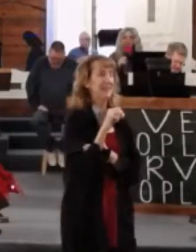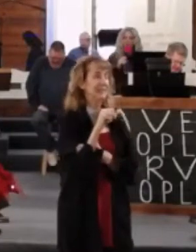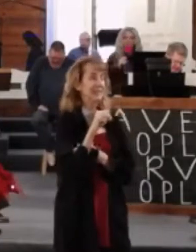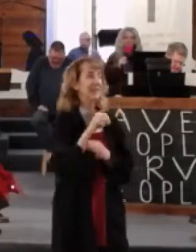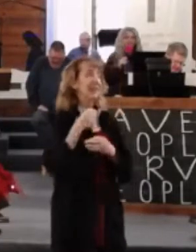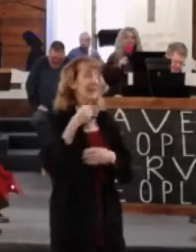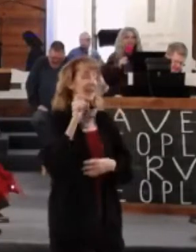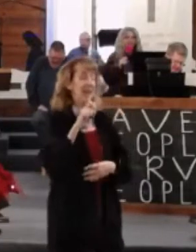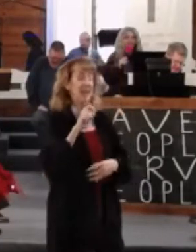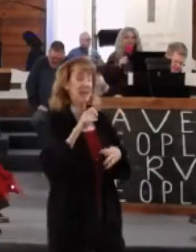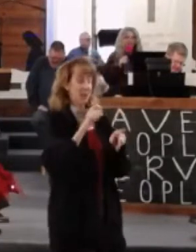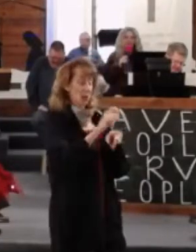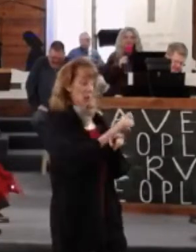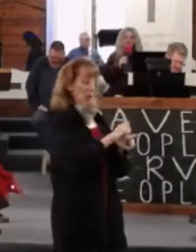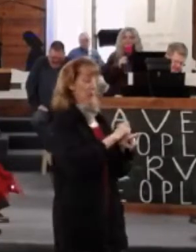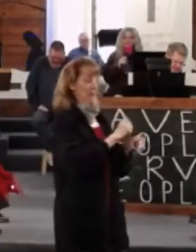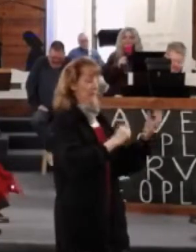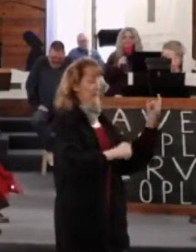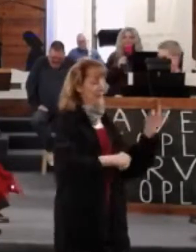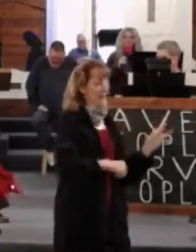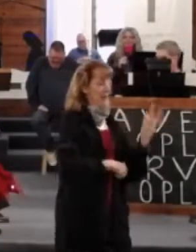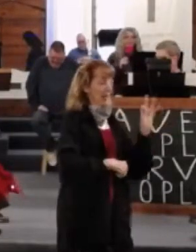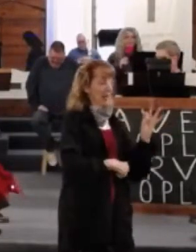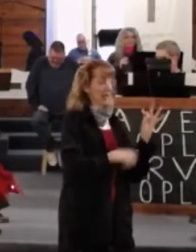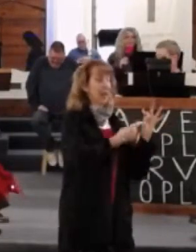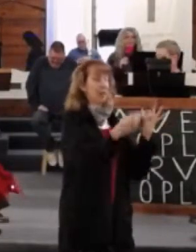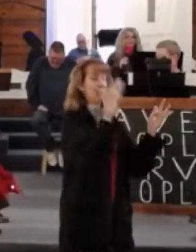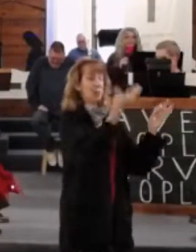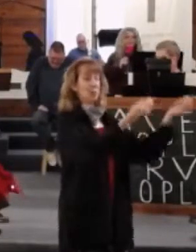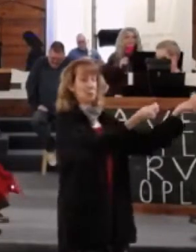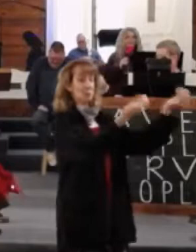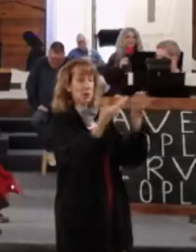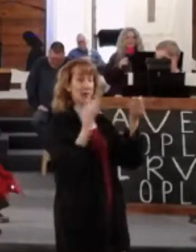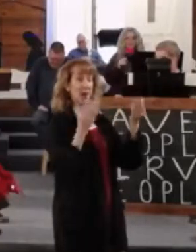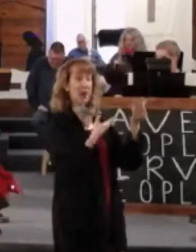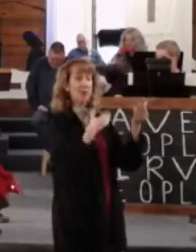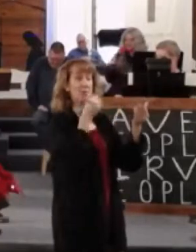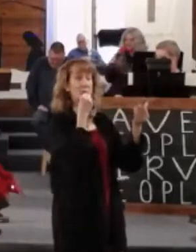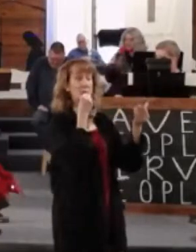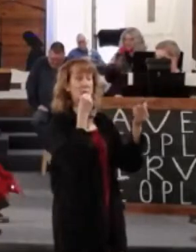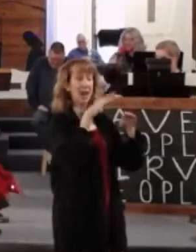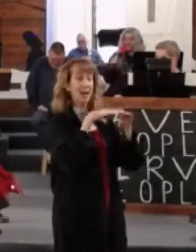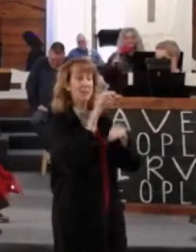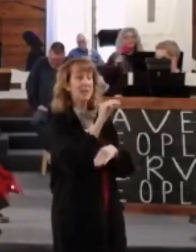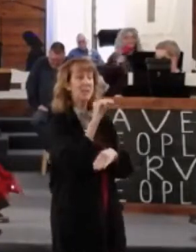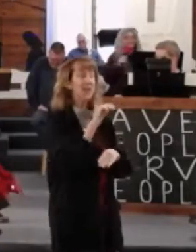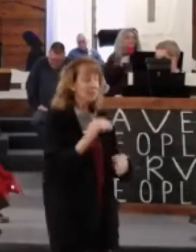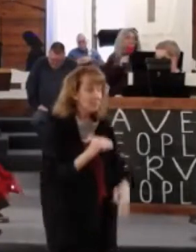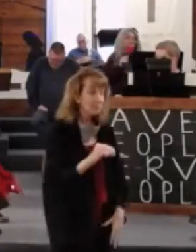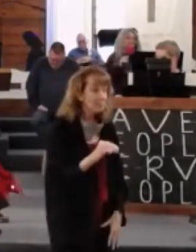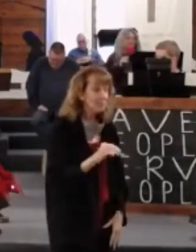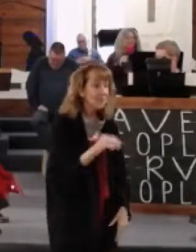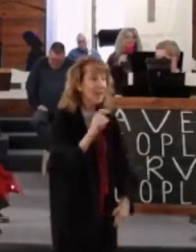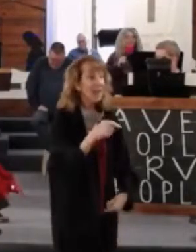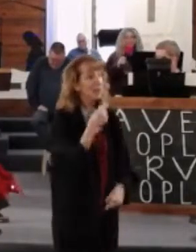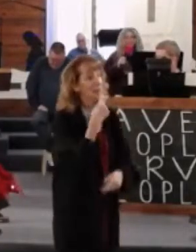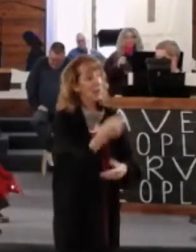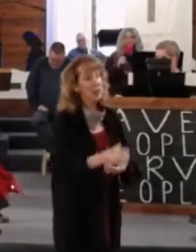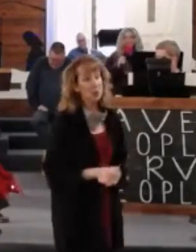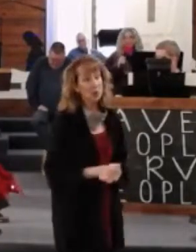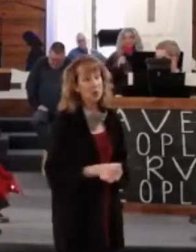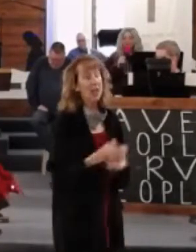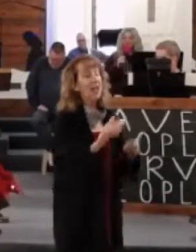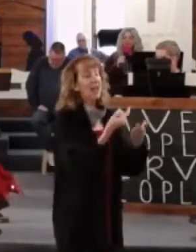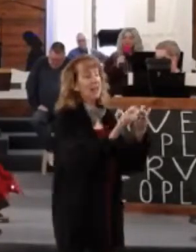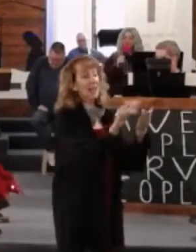I got a call on Friday, and they're going to deliver our pickup, which I have to tell you, last